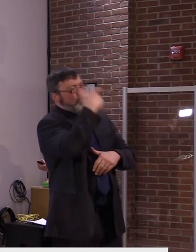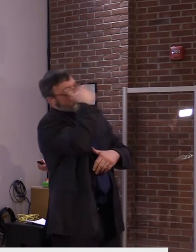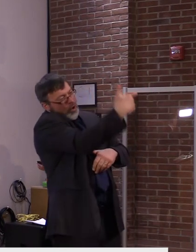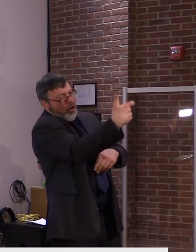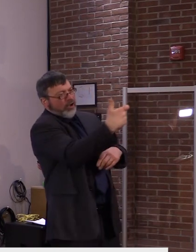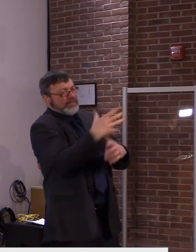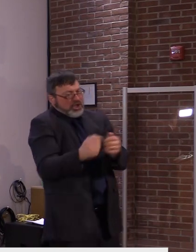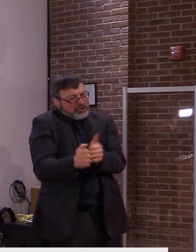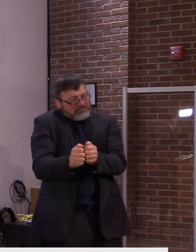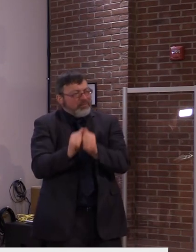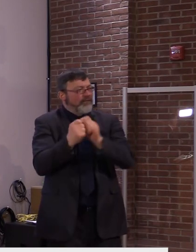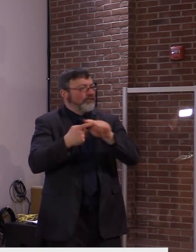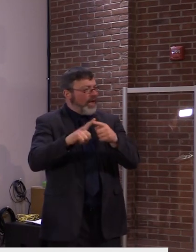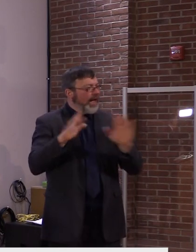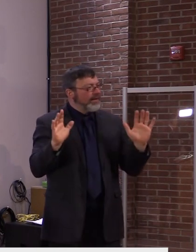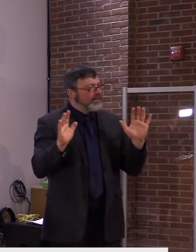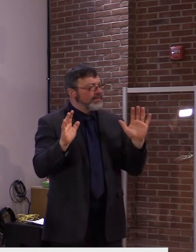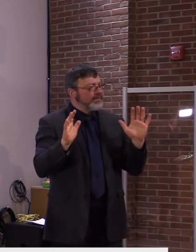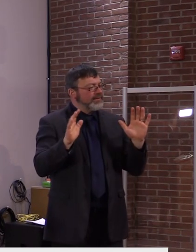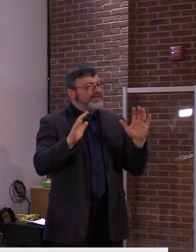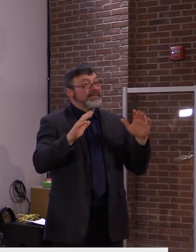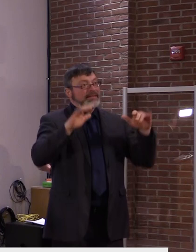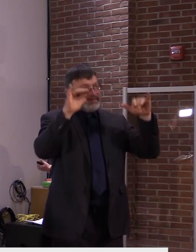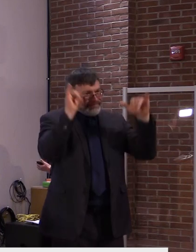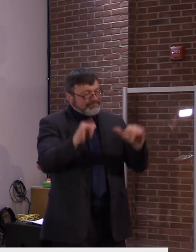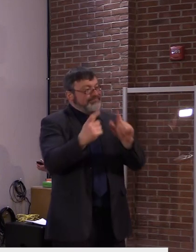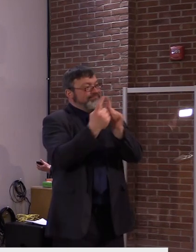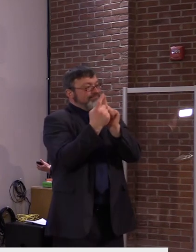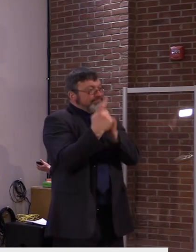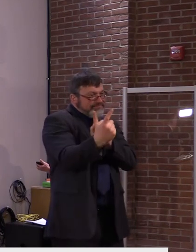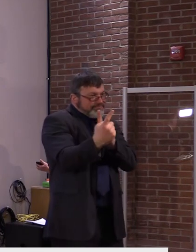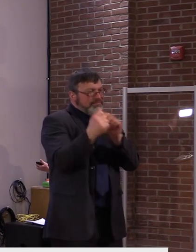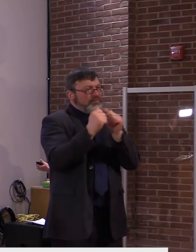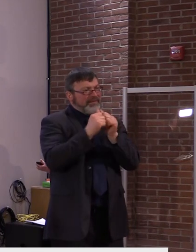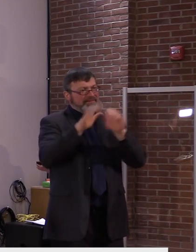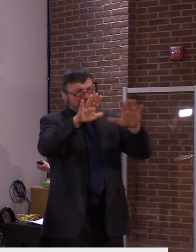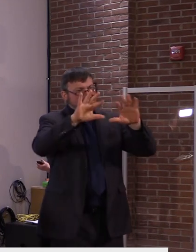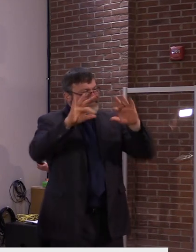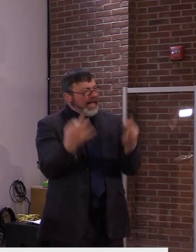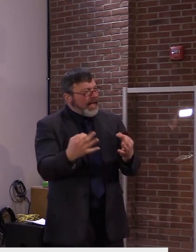this physical distancing. Just stay with your families so that we can get